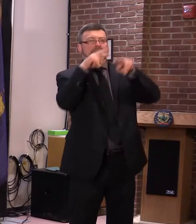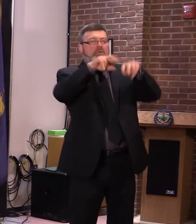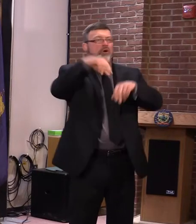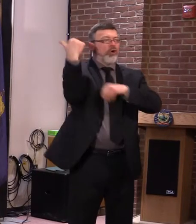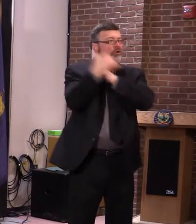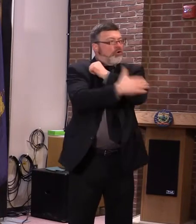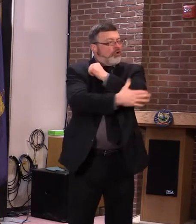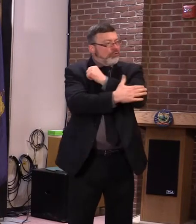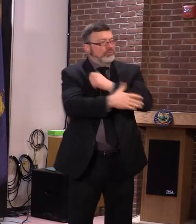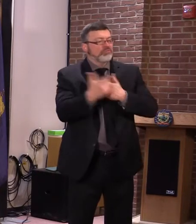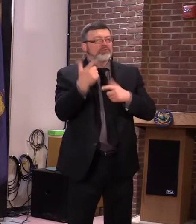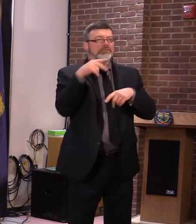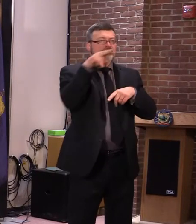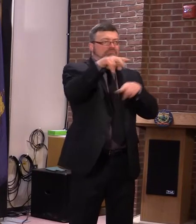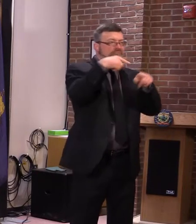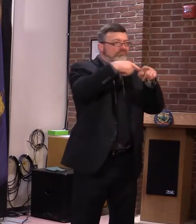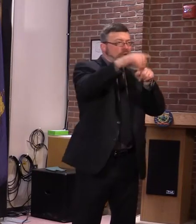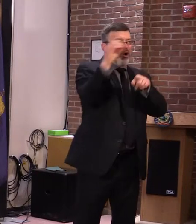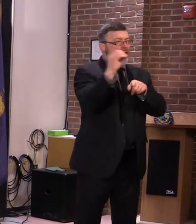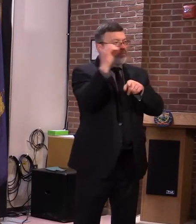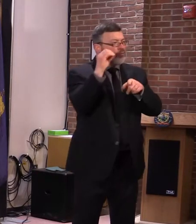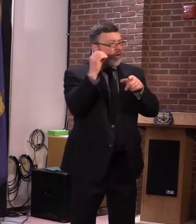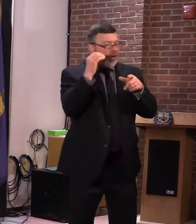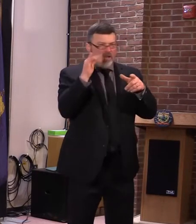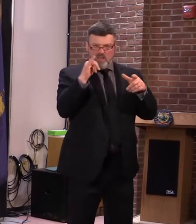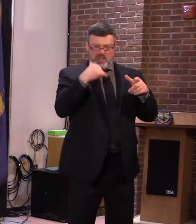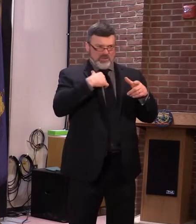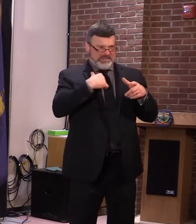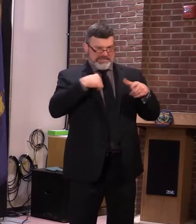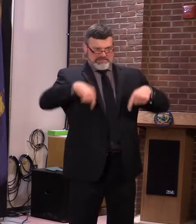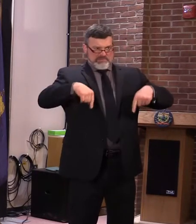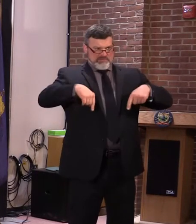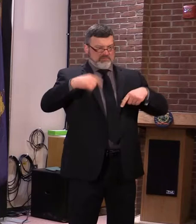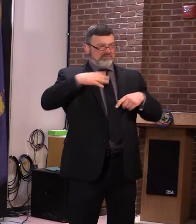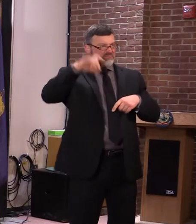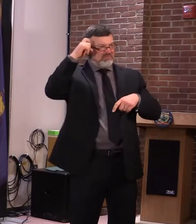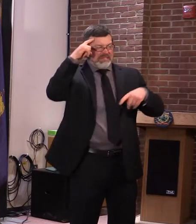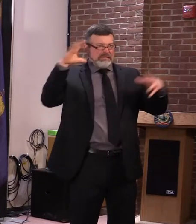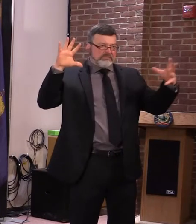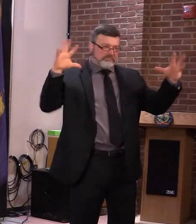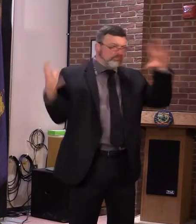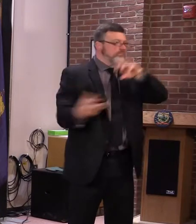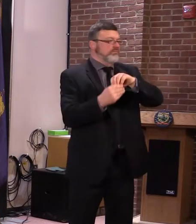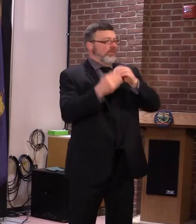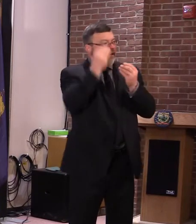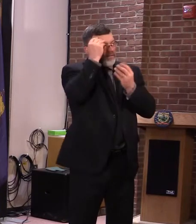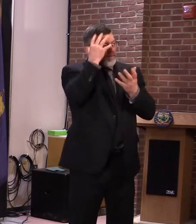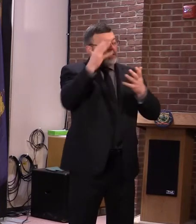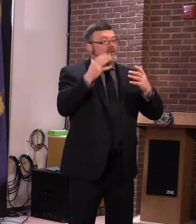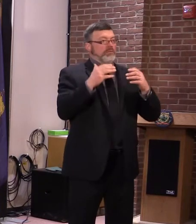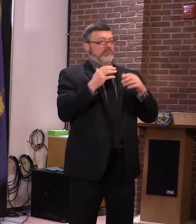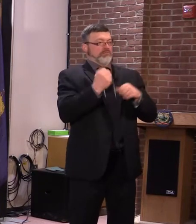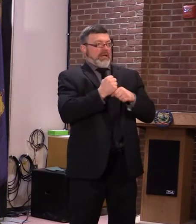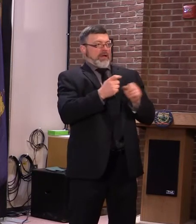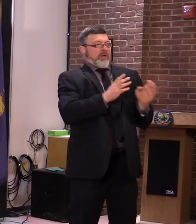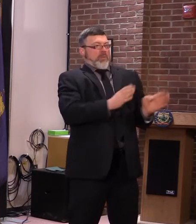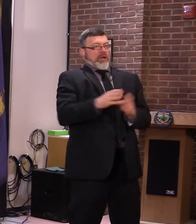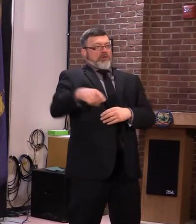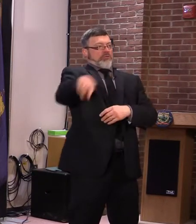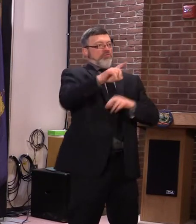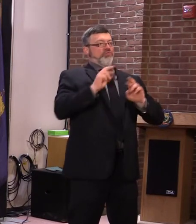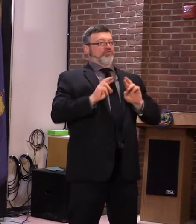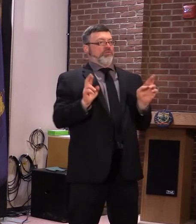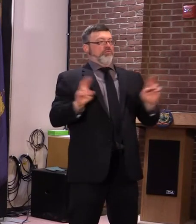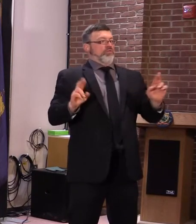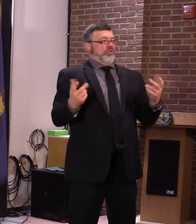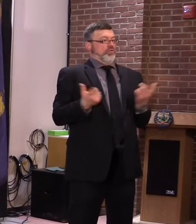Omicron, and used that information to help Vermonters plan and prepare. In some cases, like vaccines, we